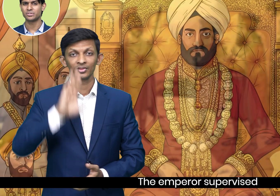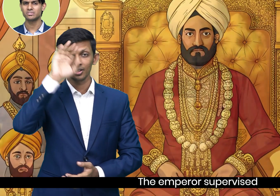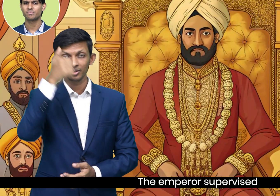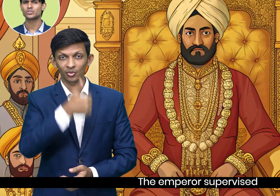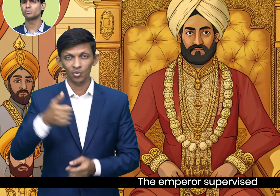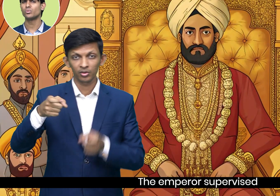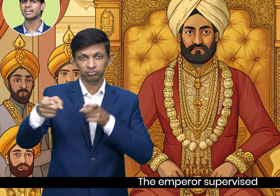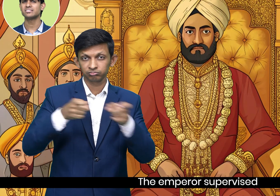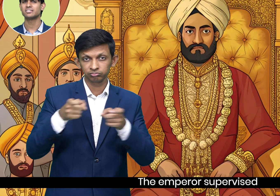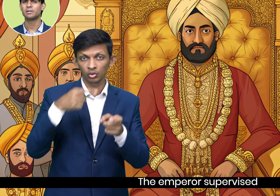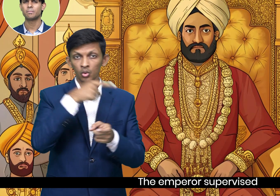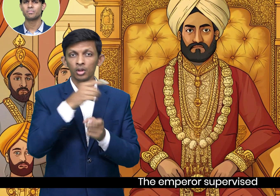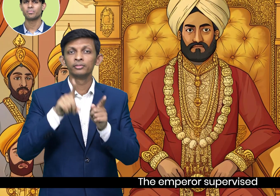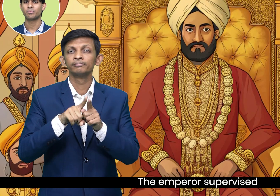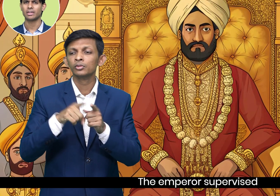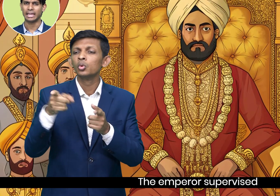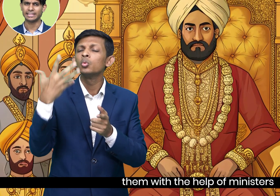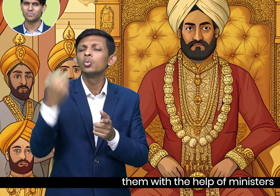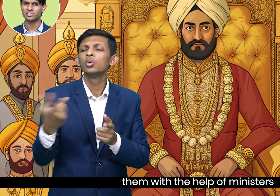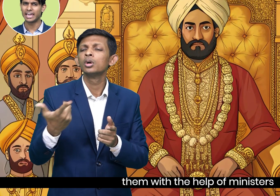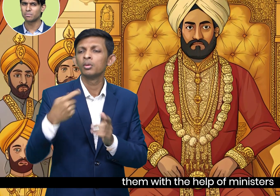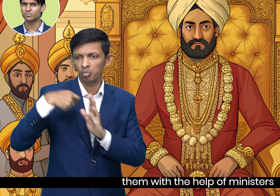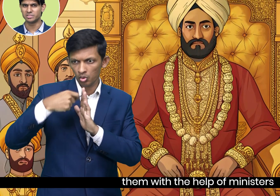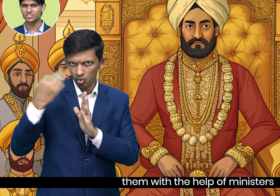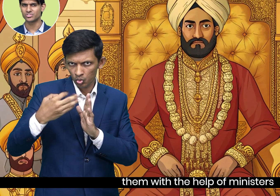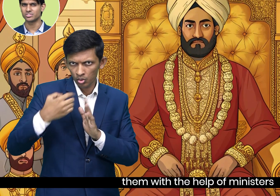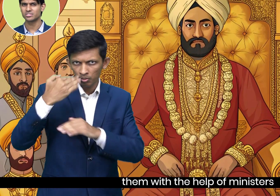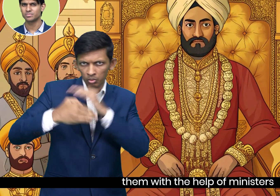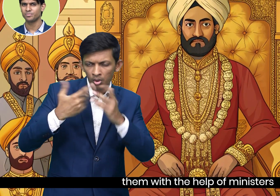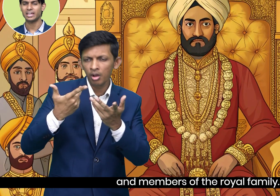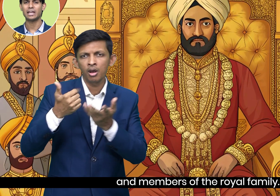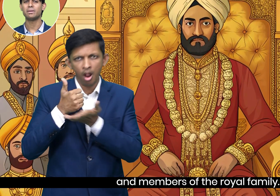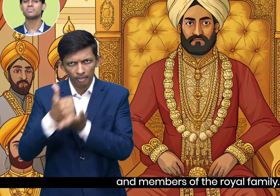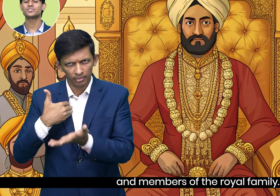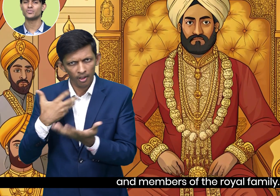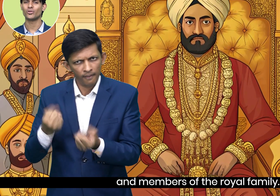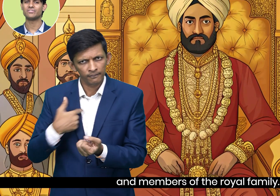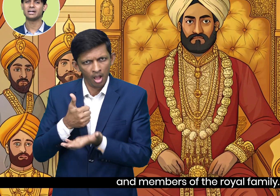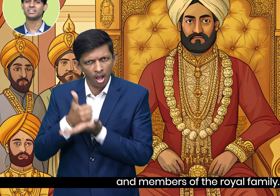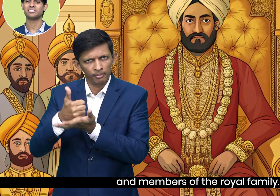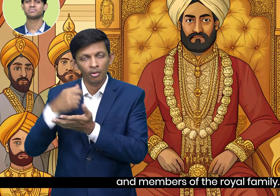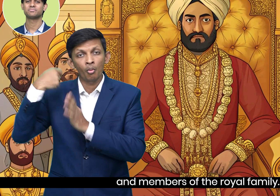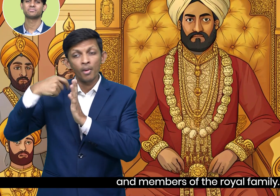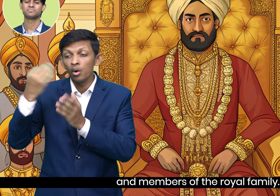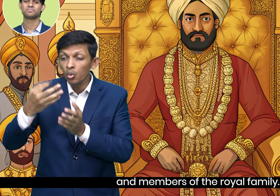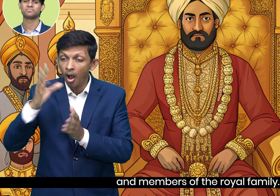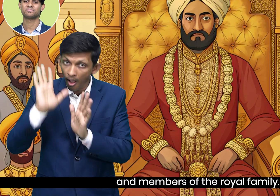The emperor supervised them with the help of ministers and members of the royal family.